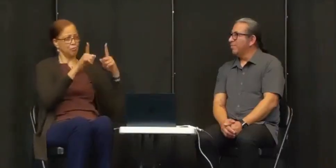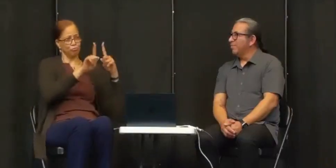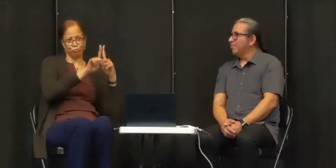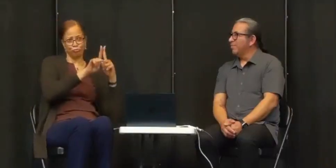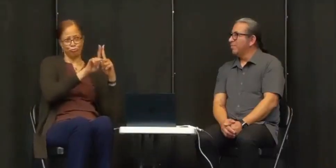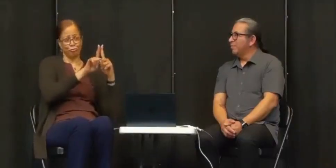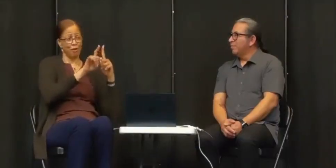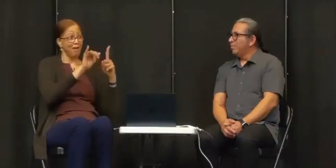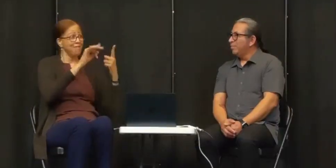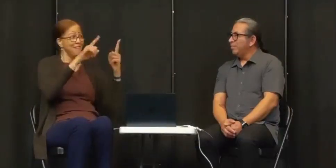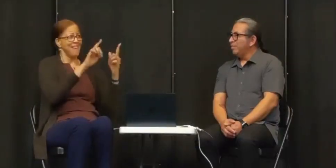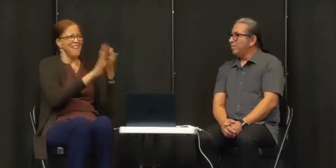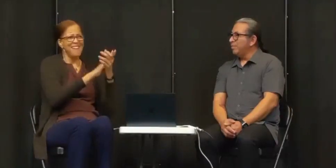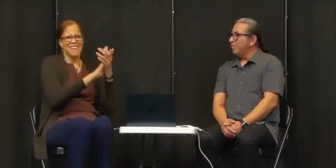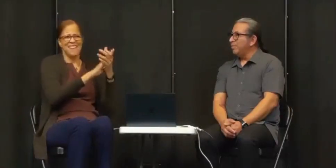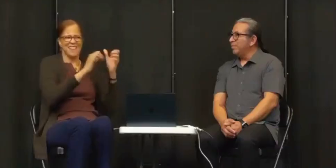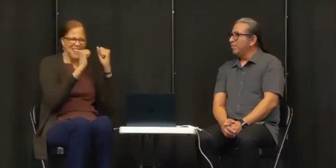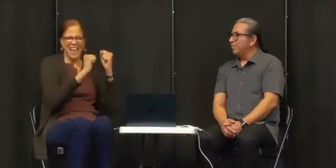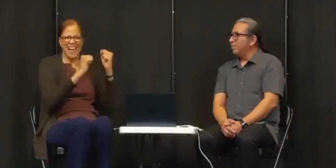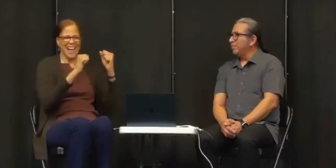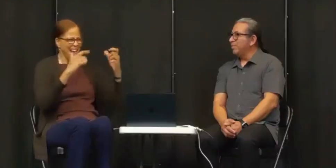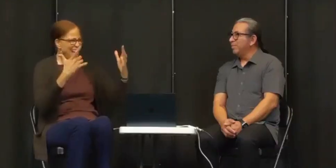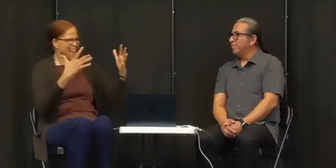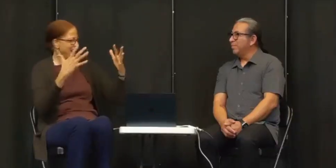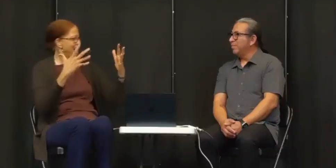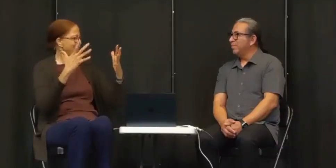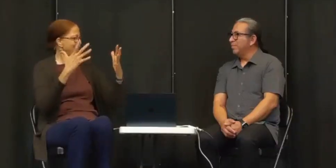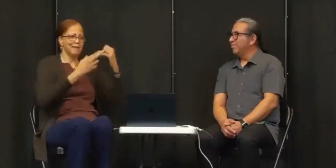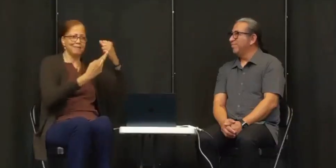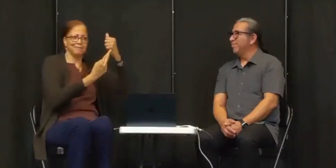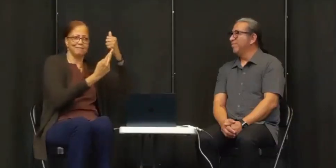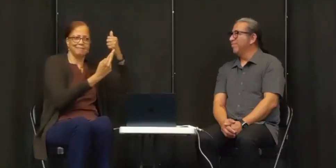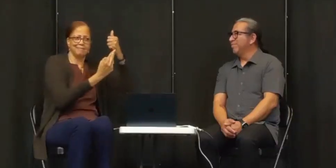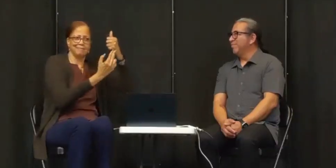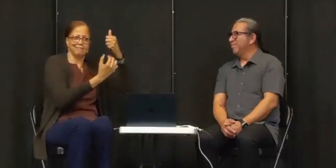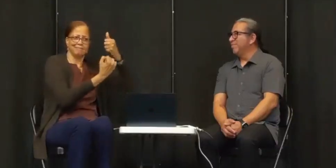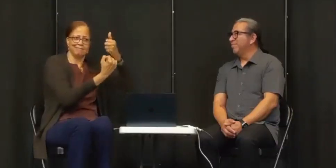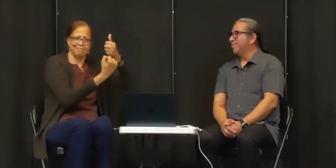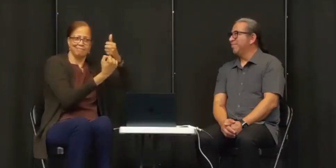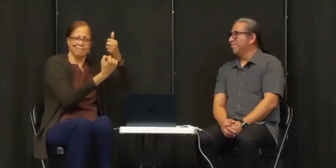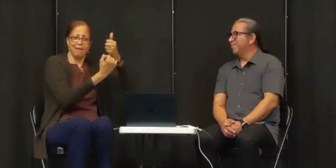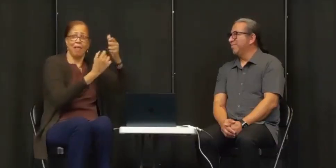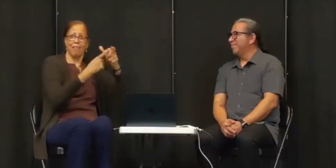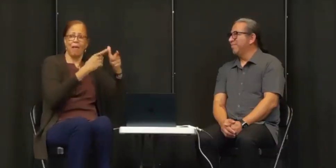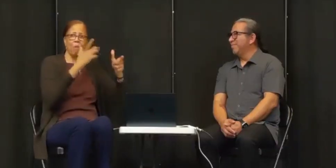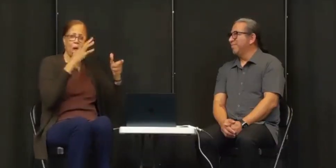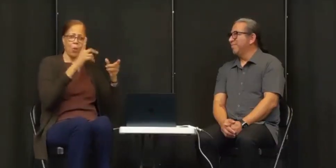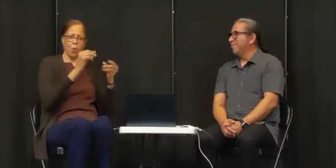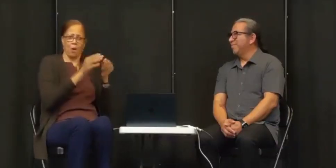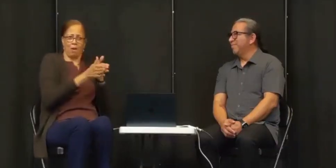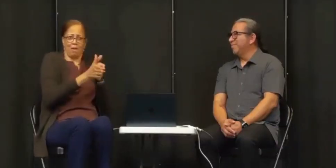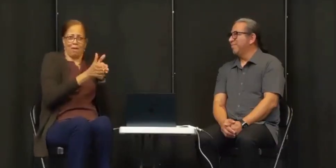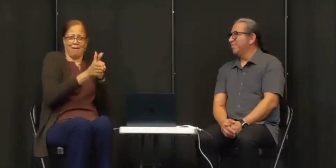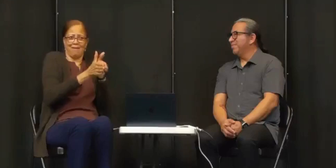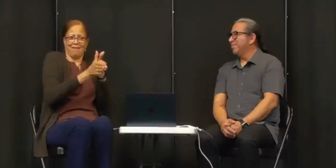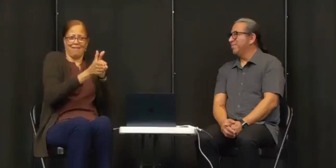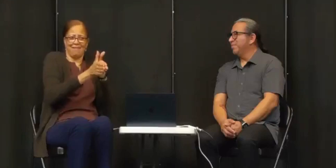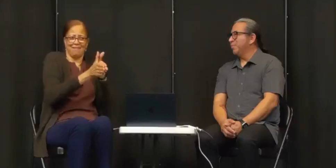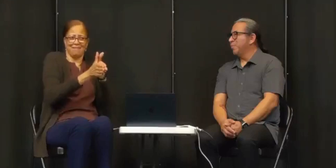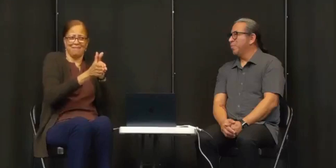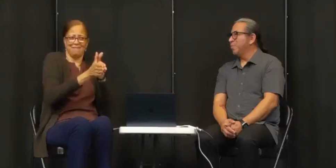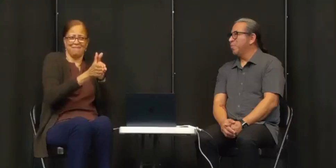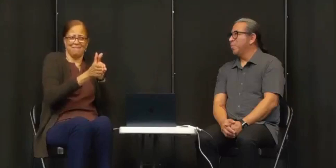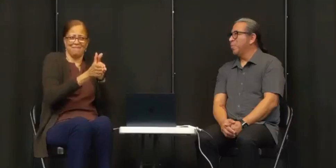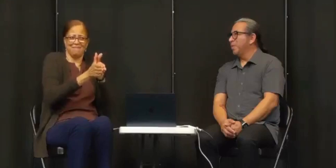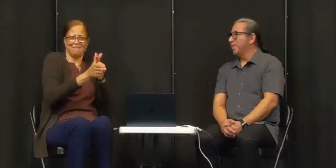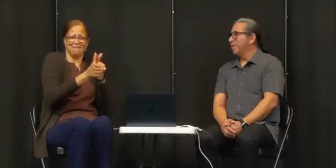with them. Tell them, hey, this is what would work for me, and when they do it, really applaud them. Reinforce, give them that positive reinforcement